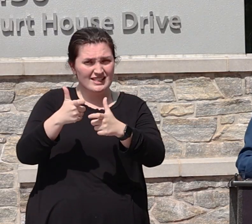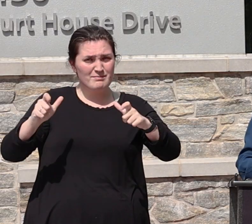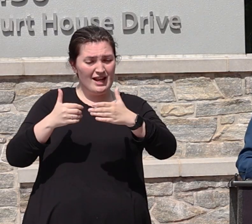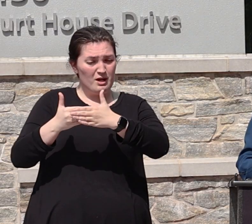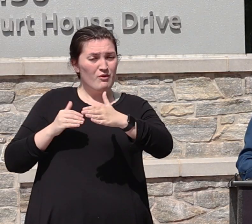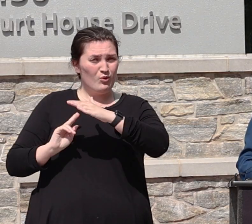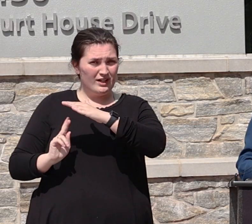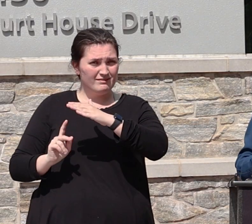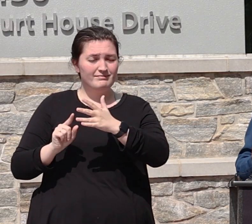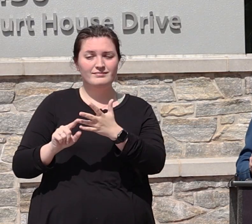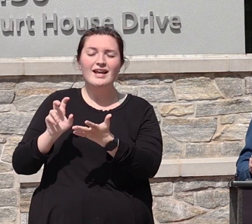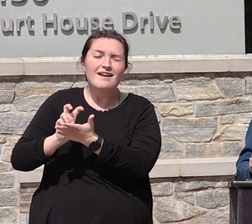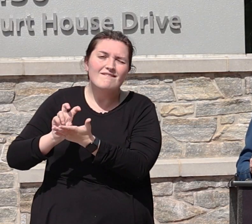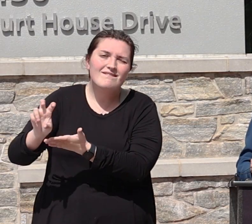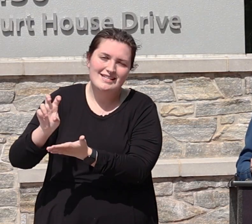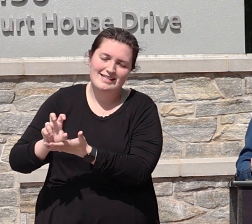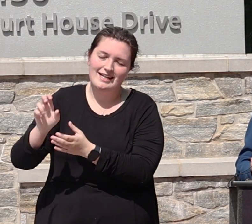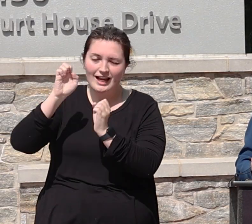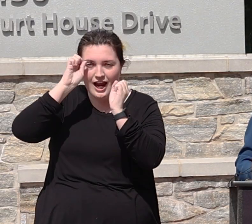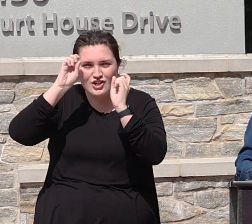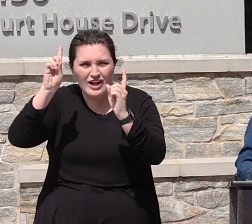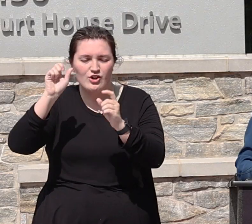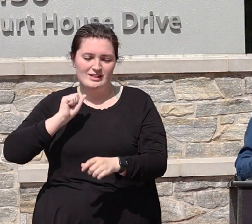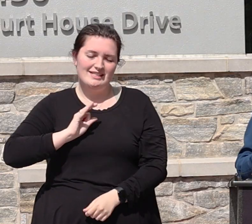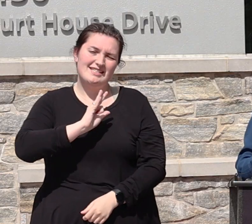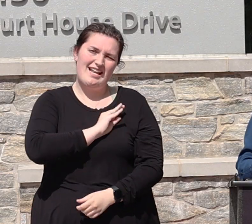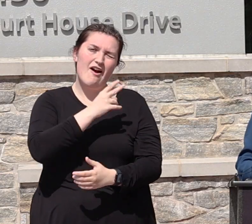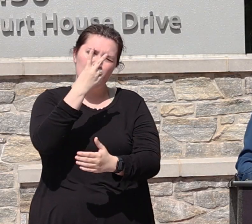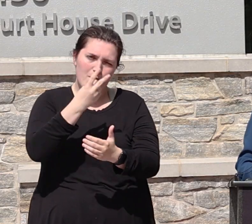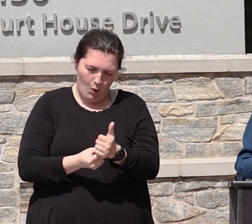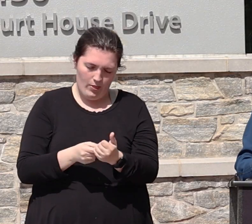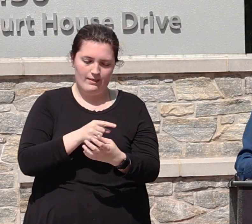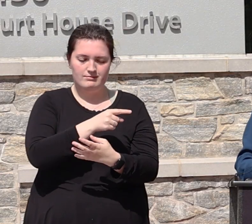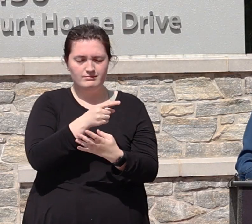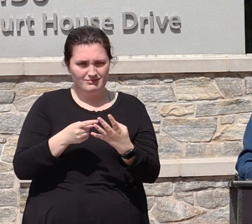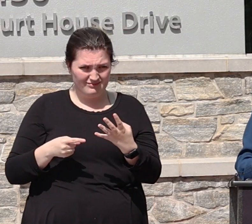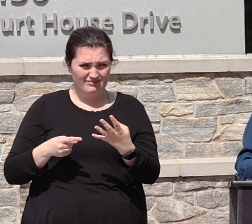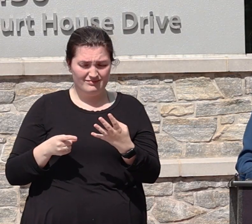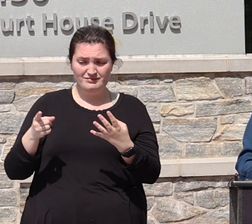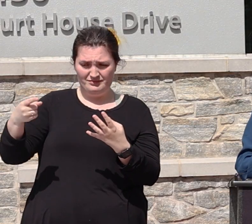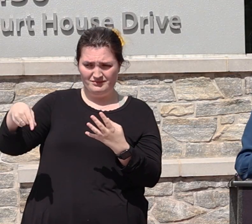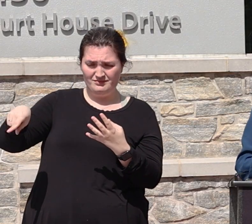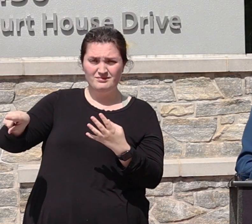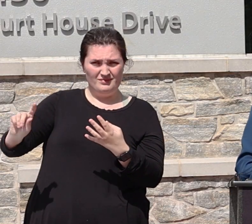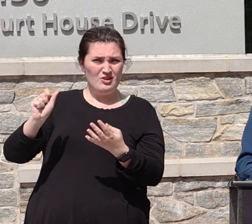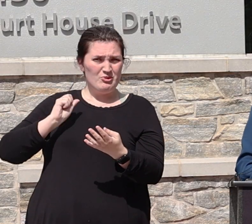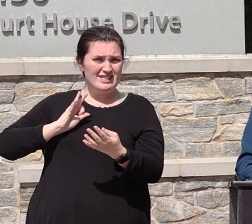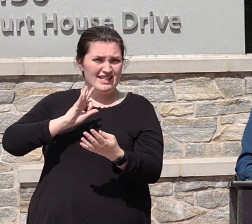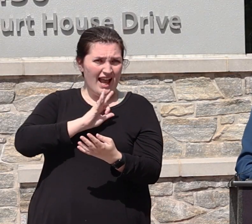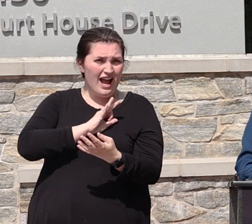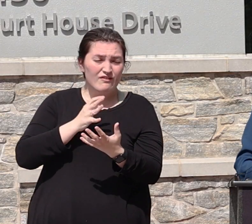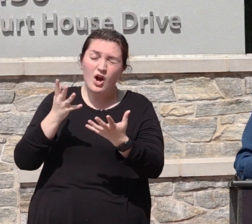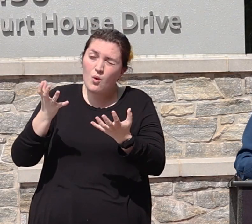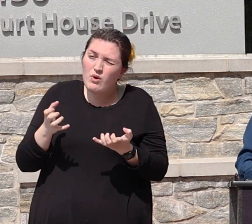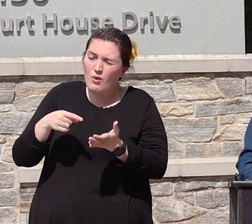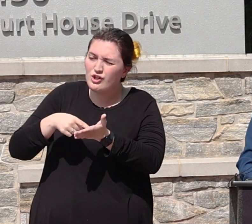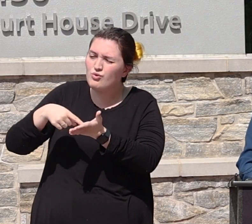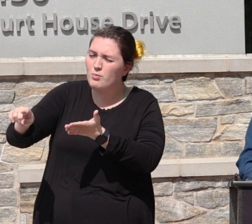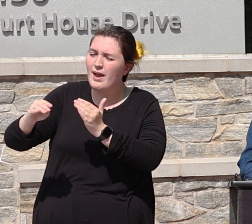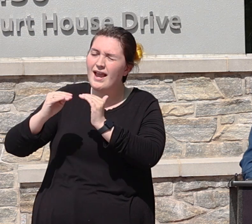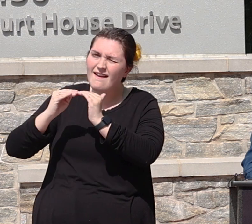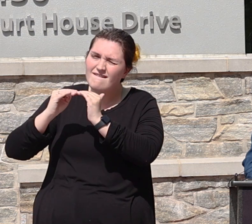our educators and staff, to whom we want to pay fair